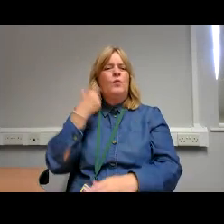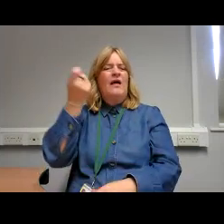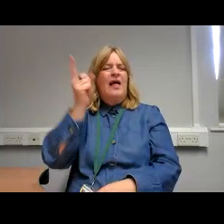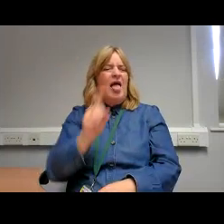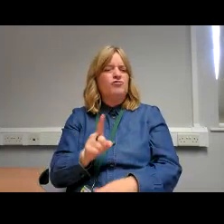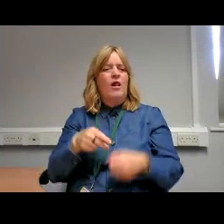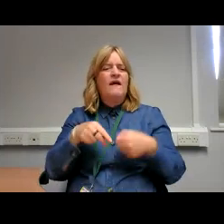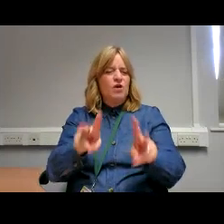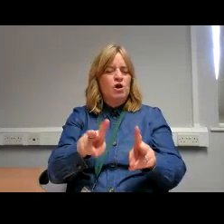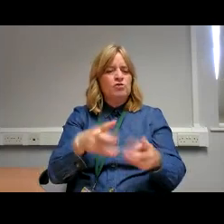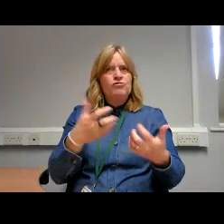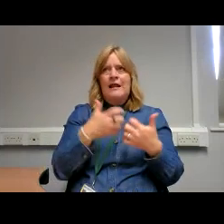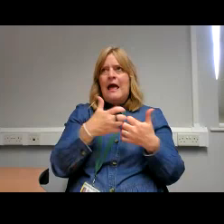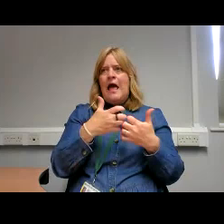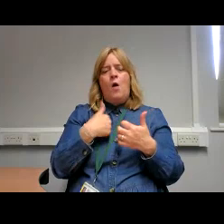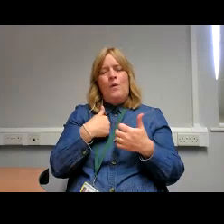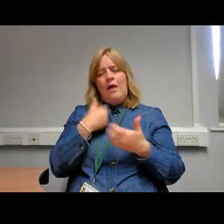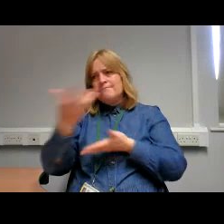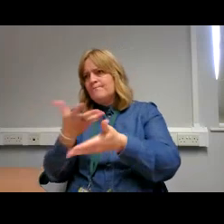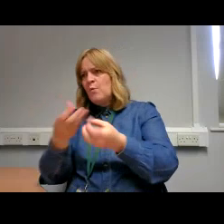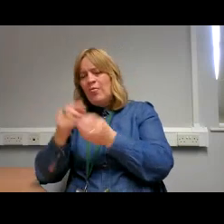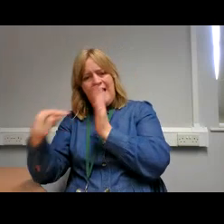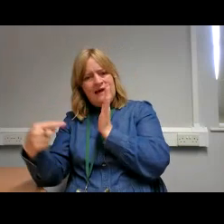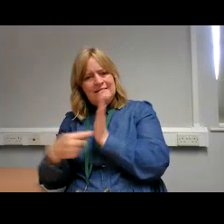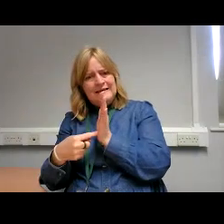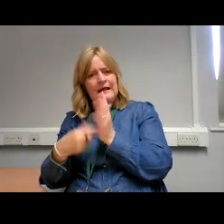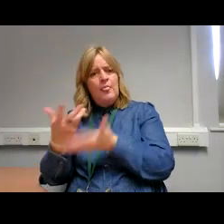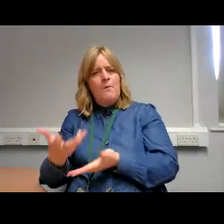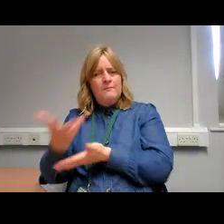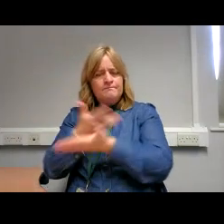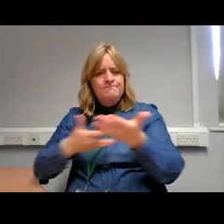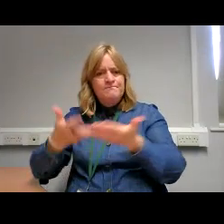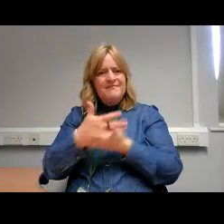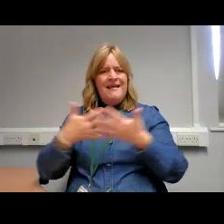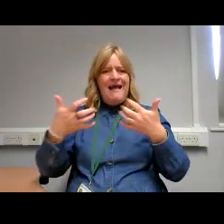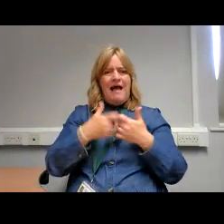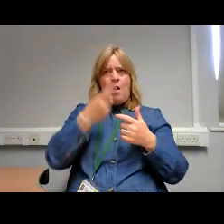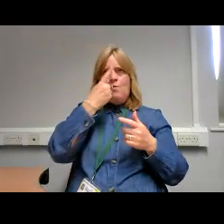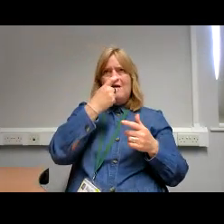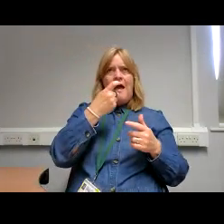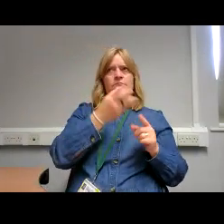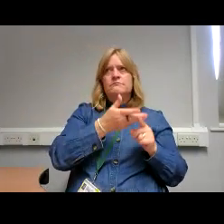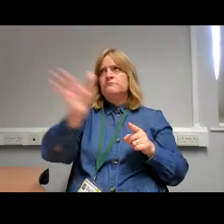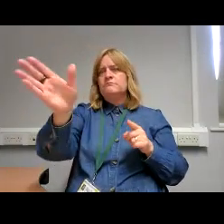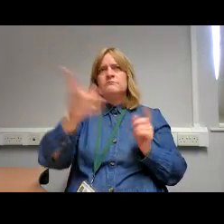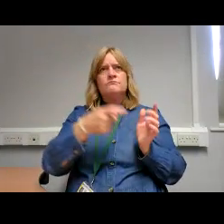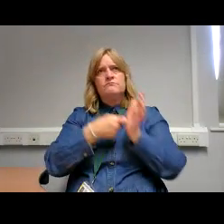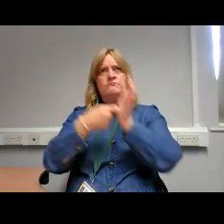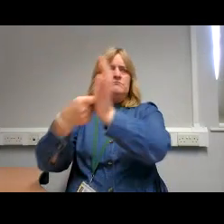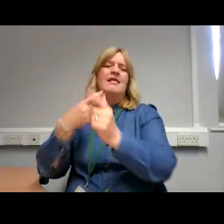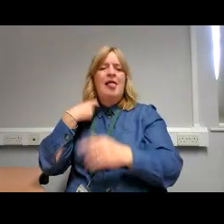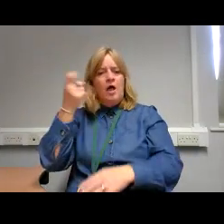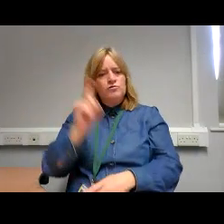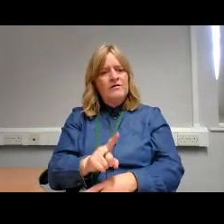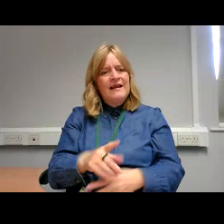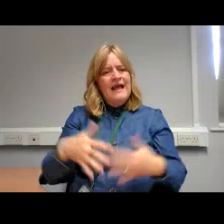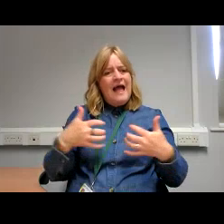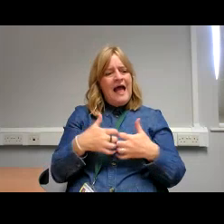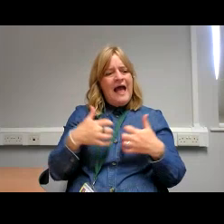of doing that referral via an electronic method, and looking at how we can train and do